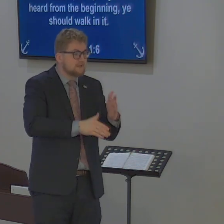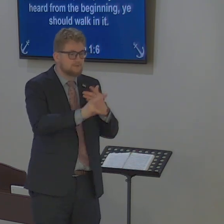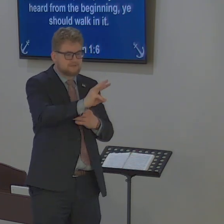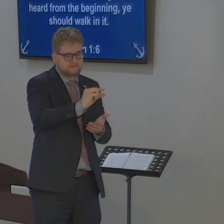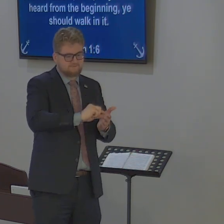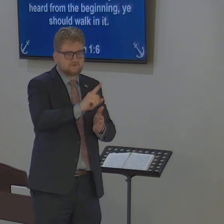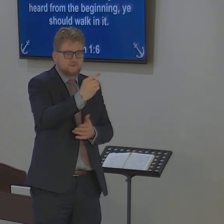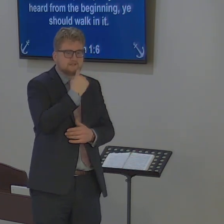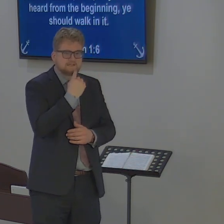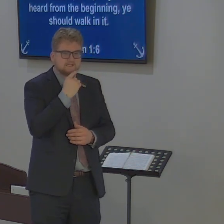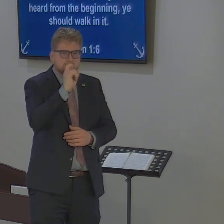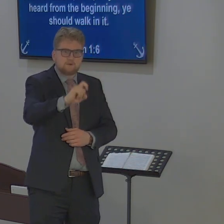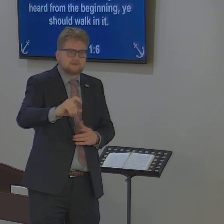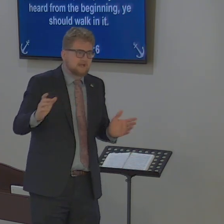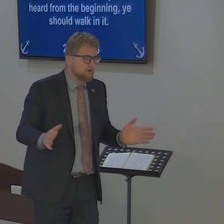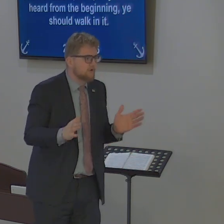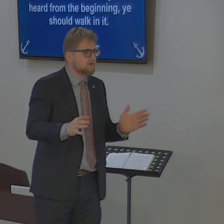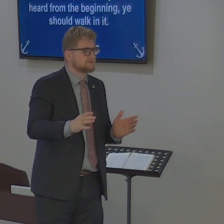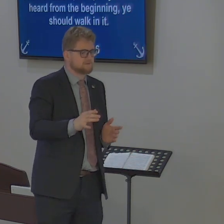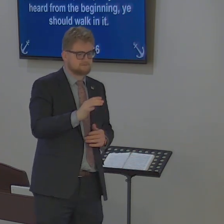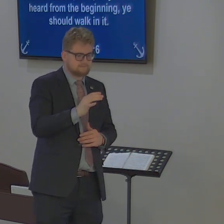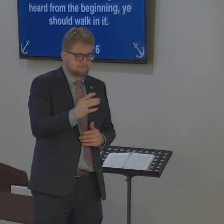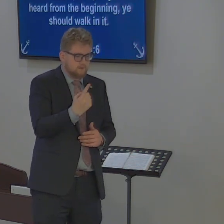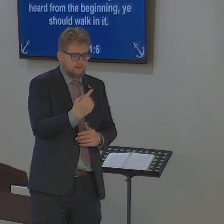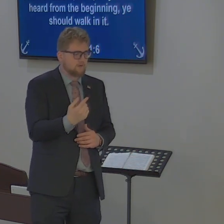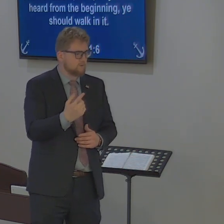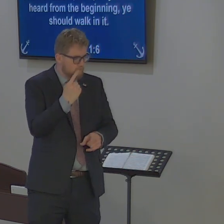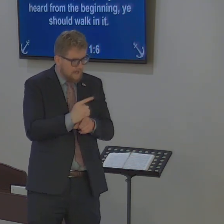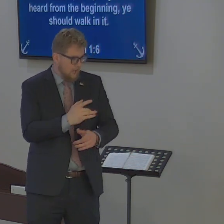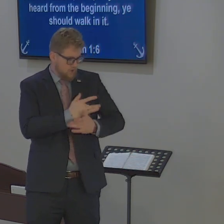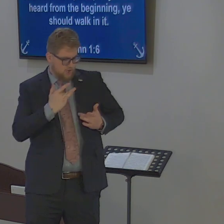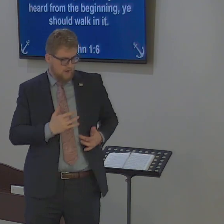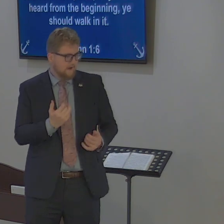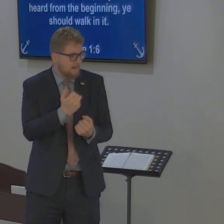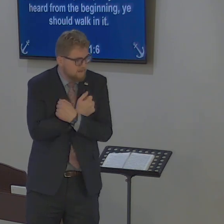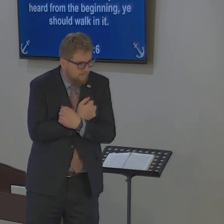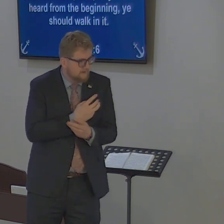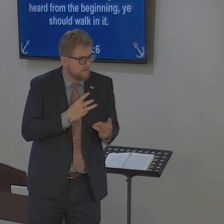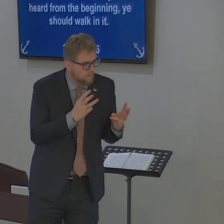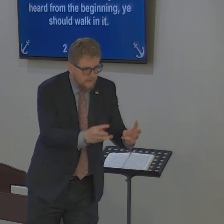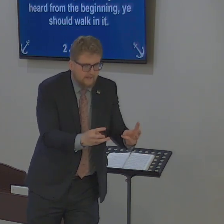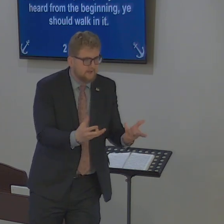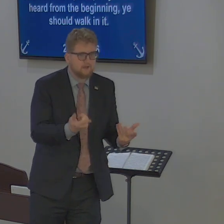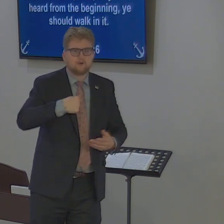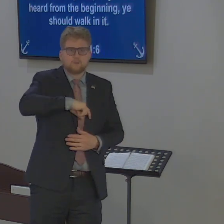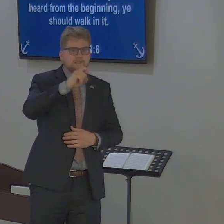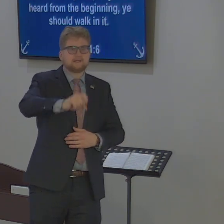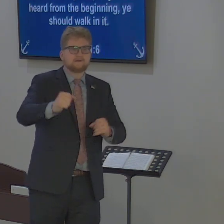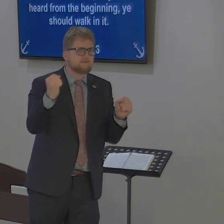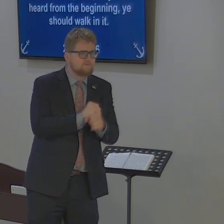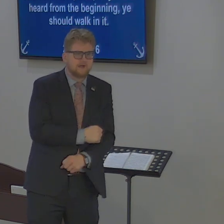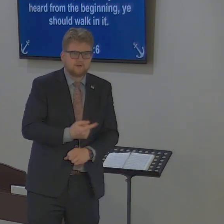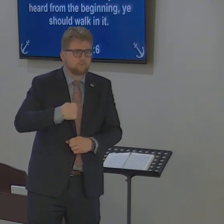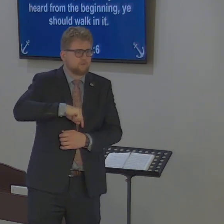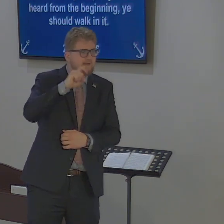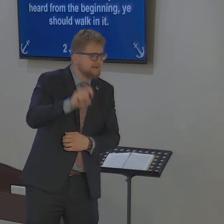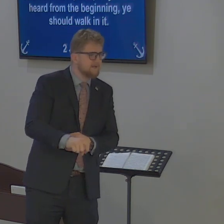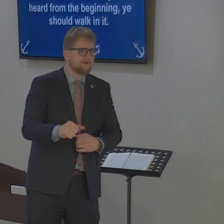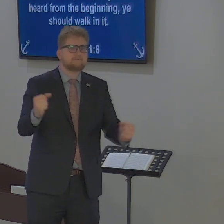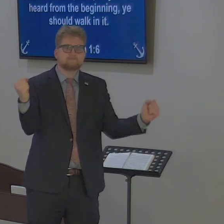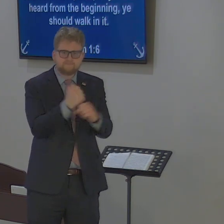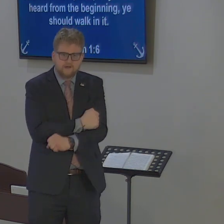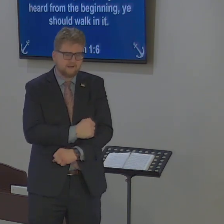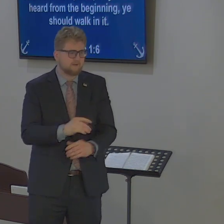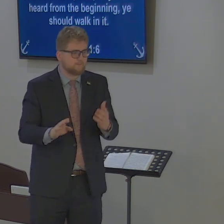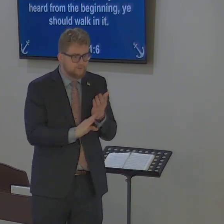a one. When we're spiritual, right heart, loving manner, we've got to fight. Listen, folks, we've got to fight to protect